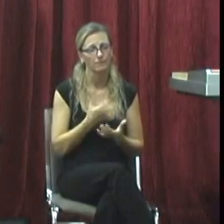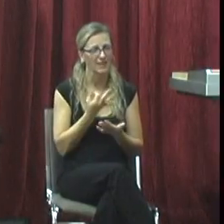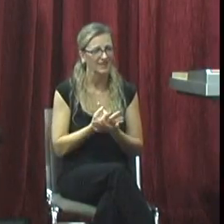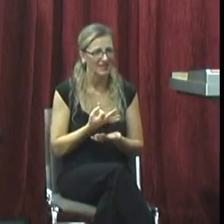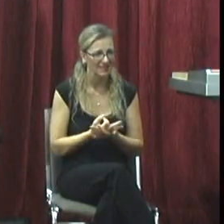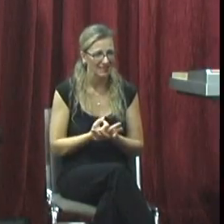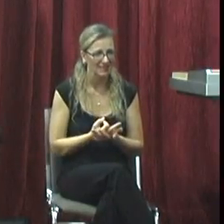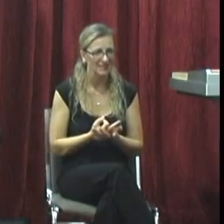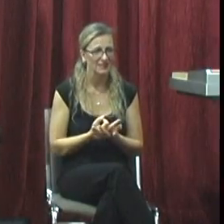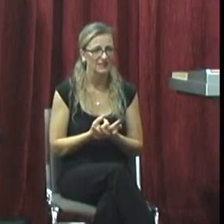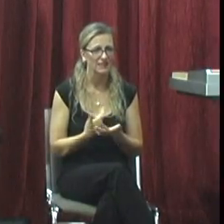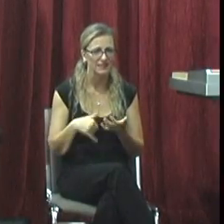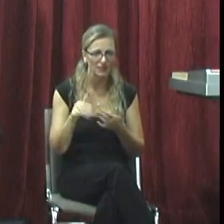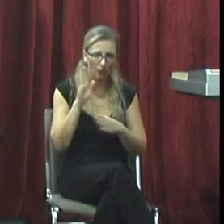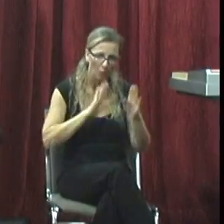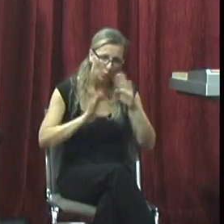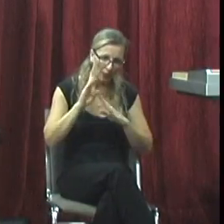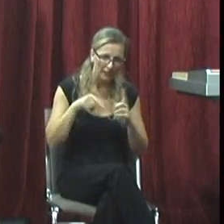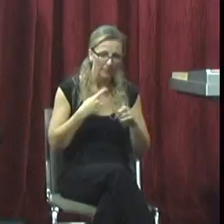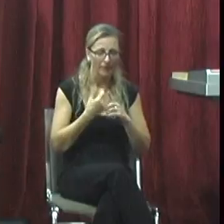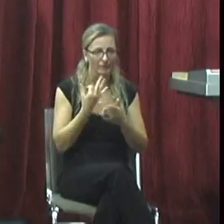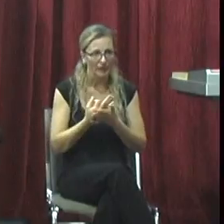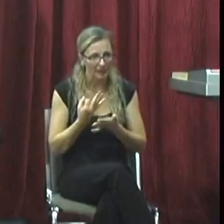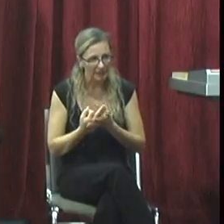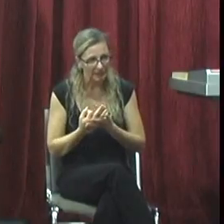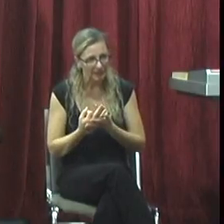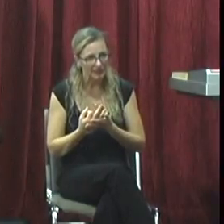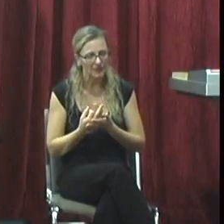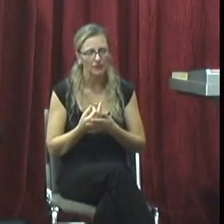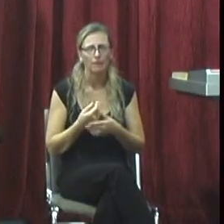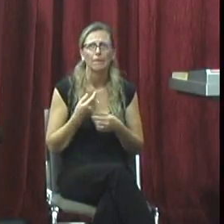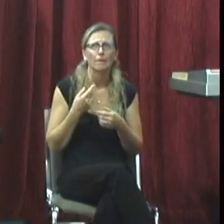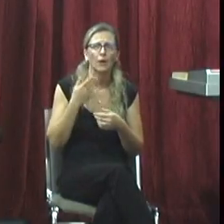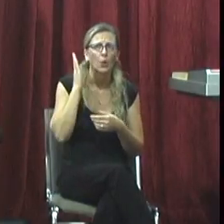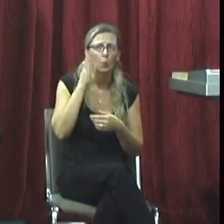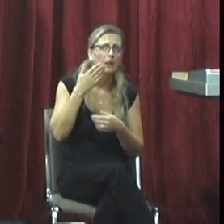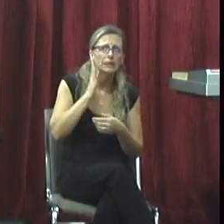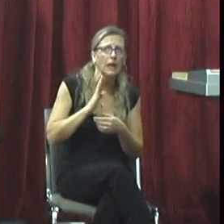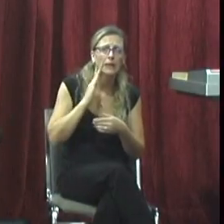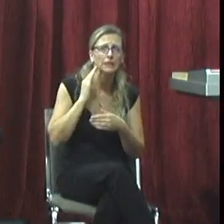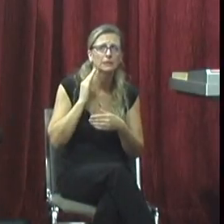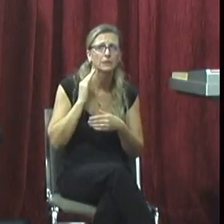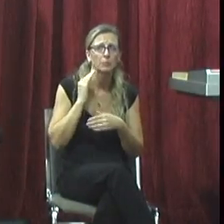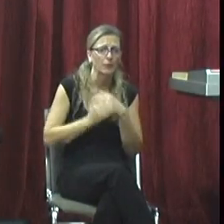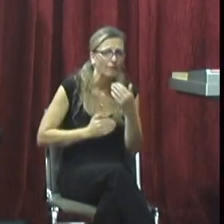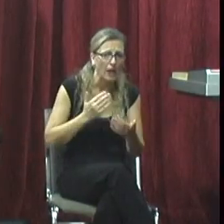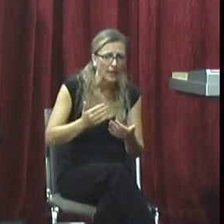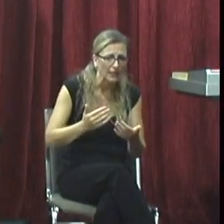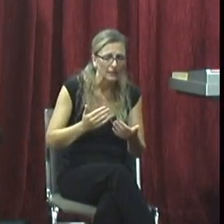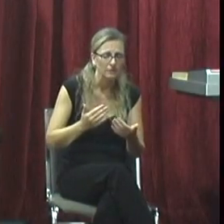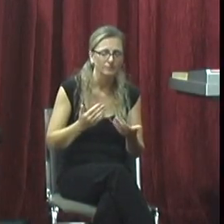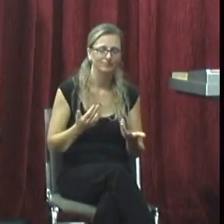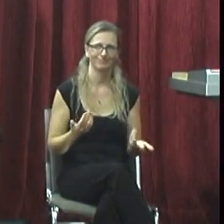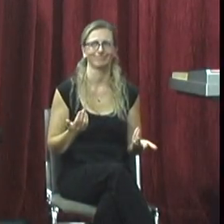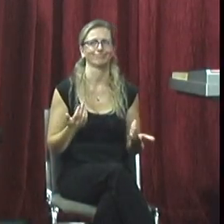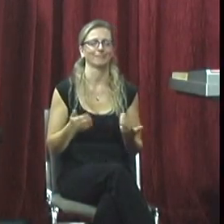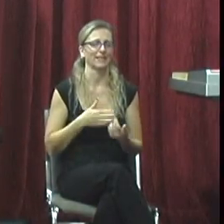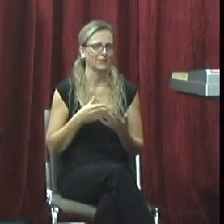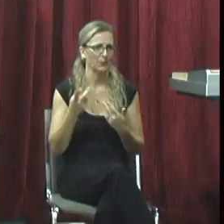Finances. Still worrying about whether he's going to supply after he's done it for 38 years.